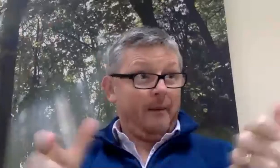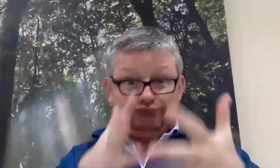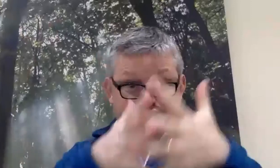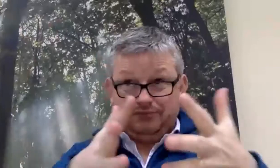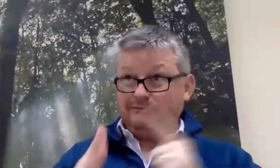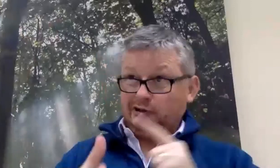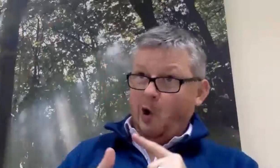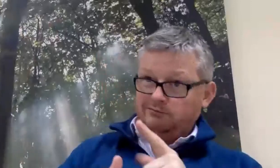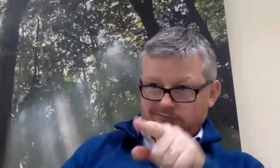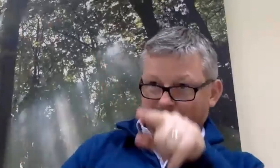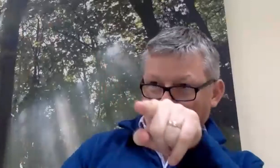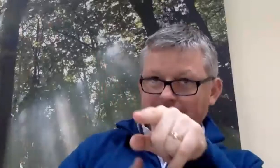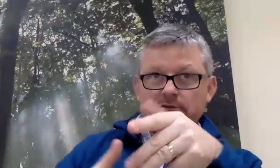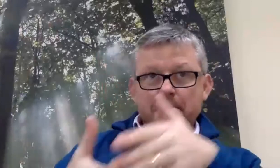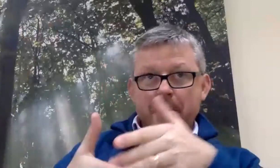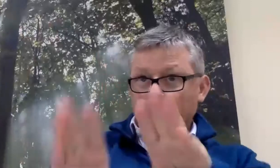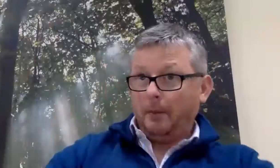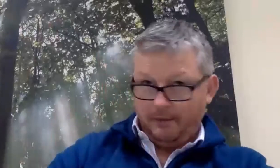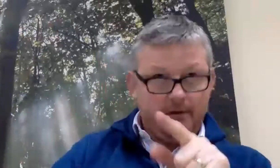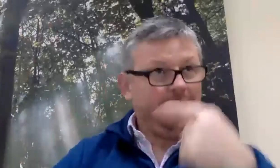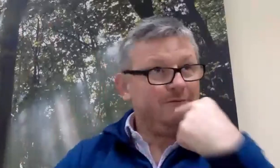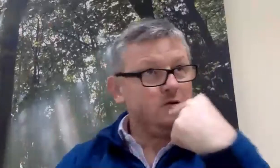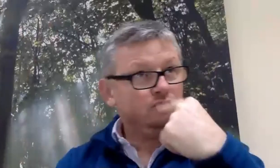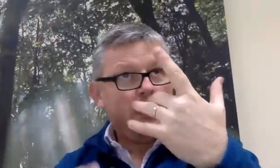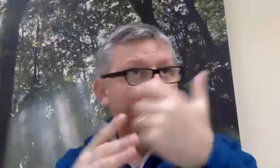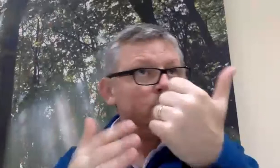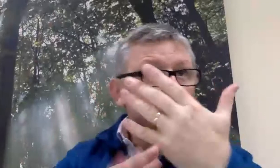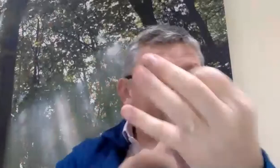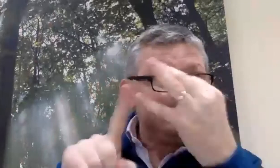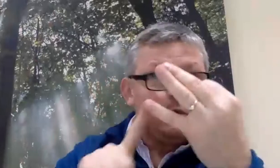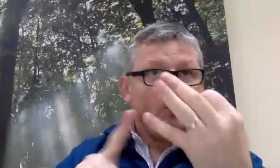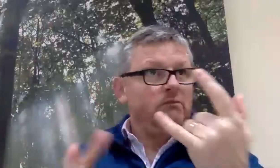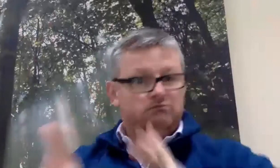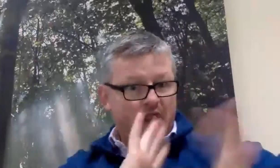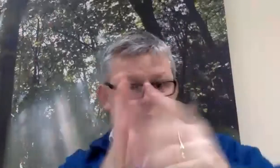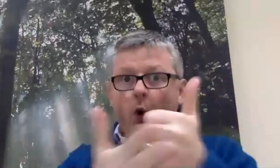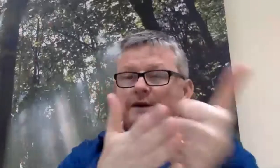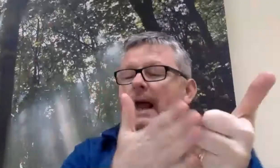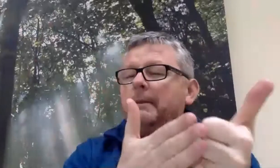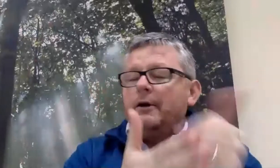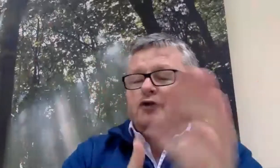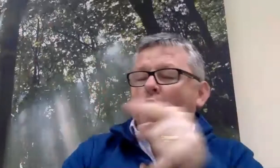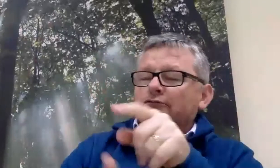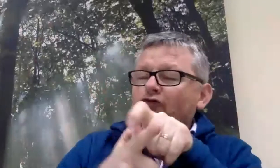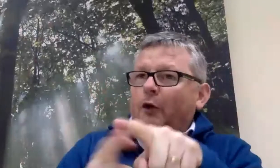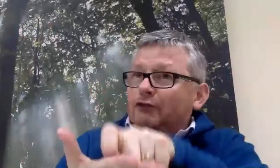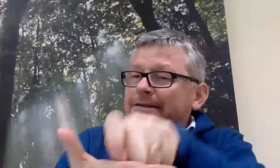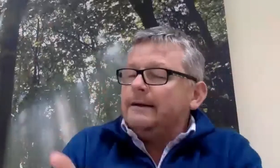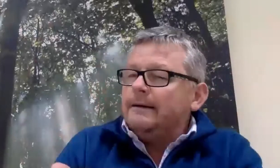people apply for jobs. And the number of people that come from those different communities that we're employing and recruiting has significantly